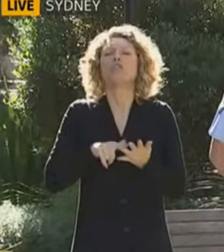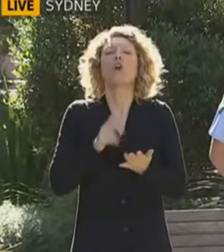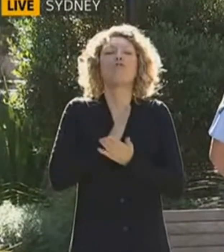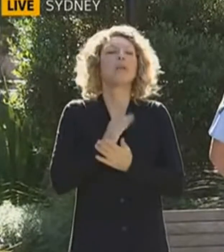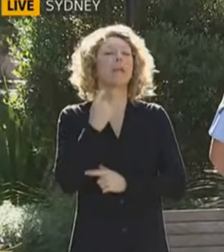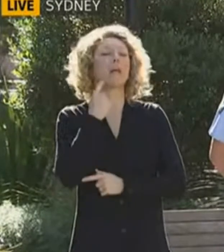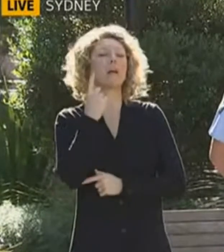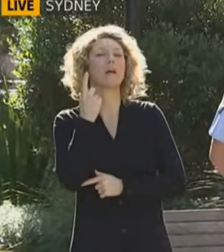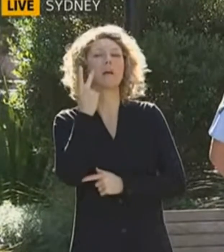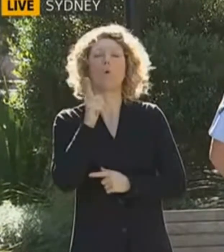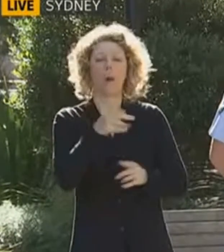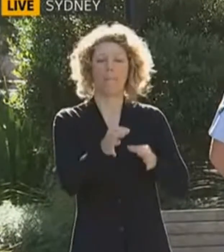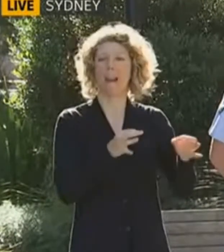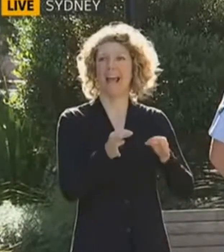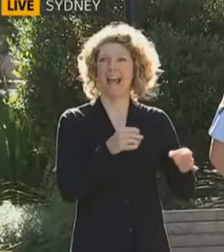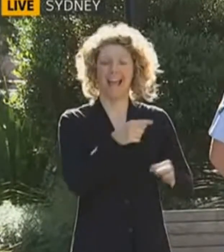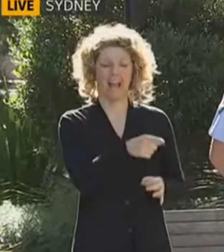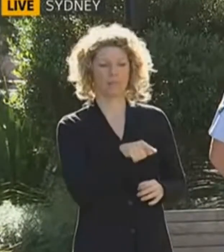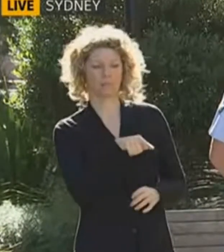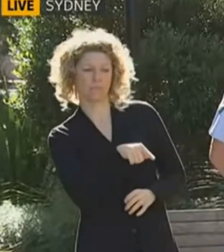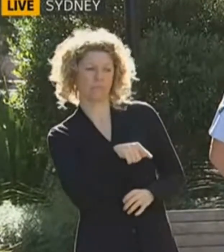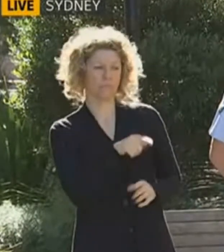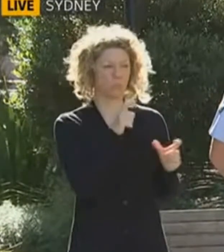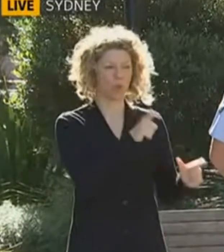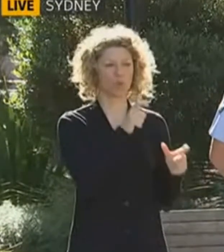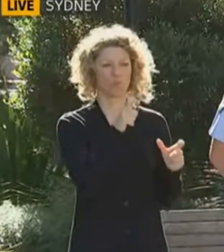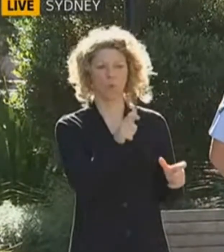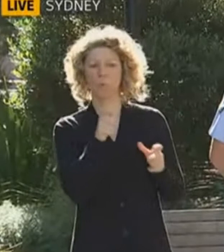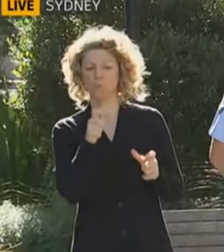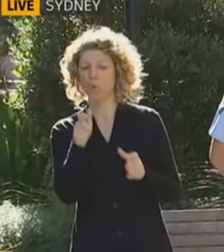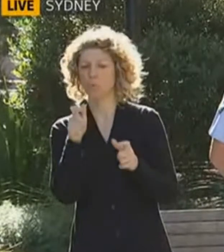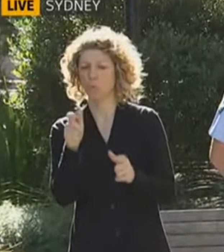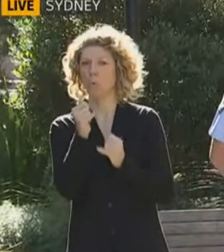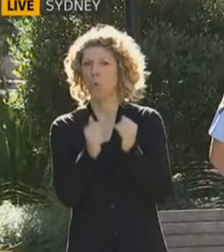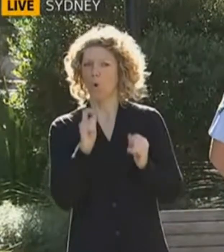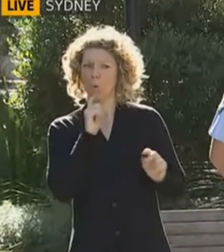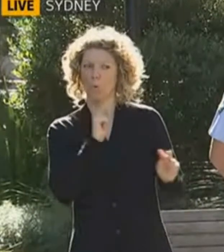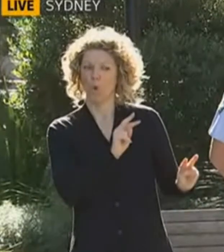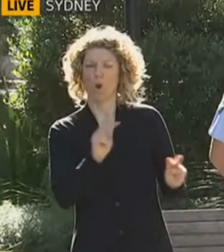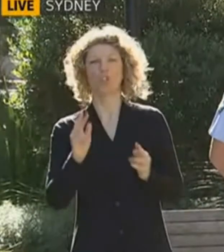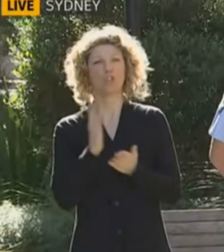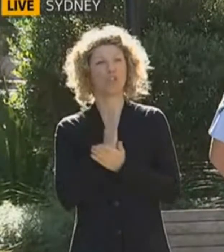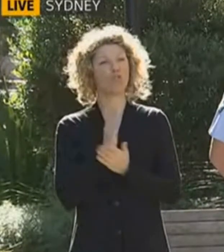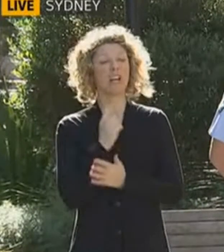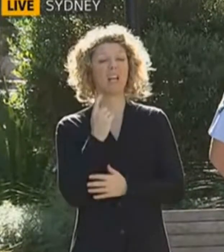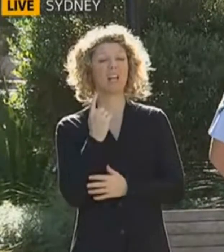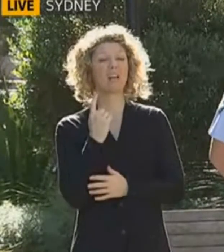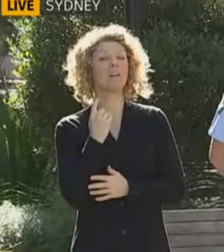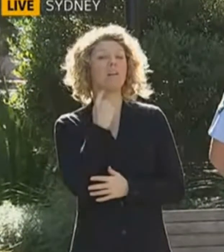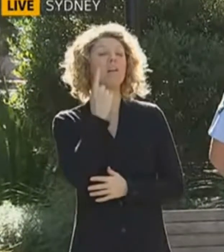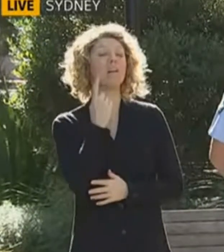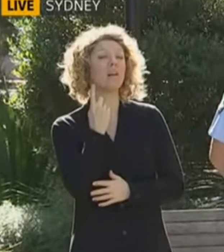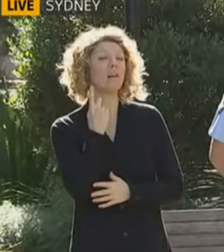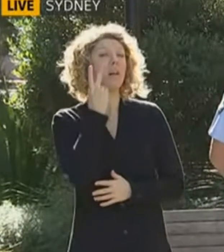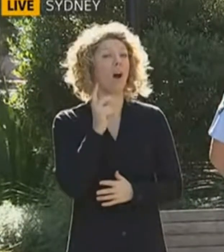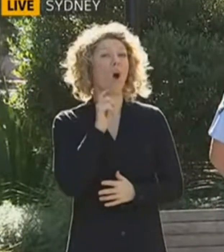24 hours, the hotspots will extend to all of Melbourne. So nobody from Melbourne will be able to cross the border in the next 24 hours. But come